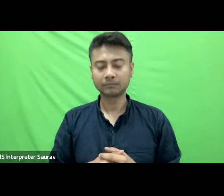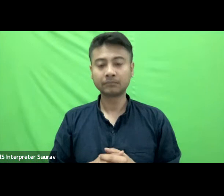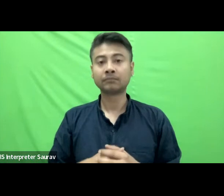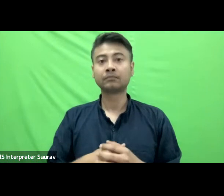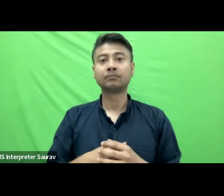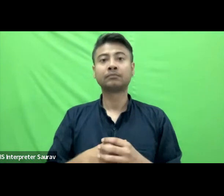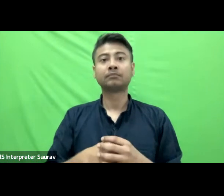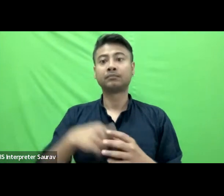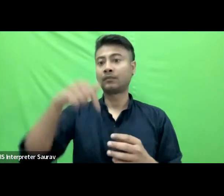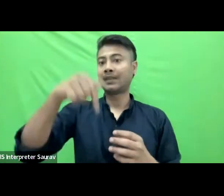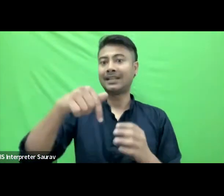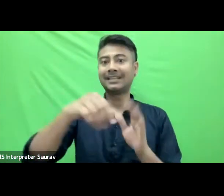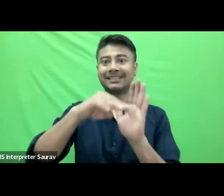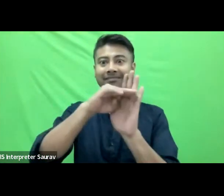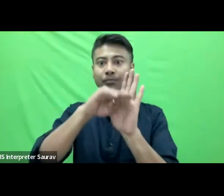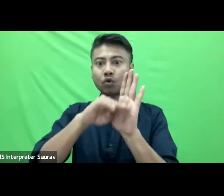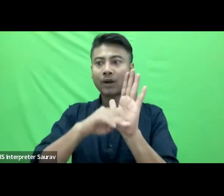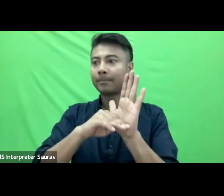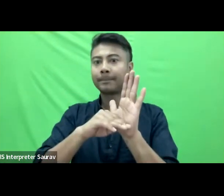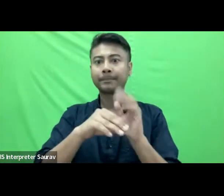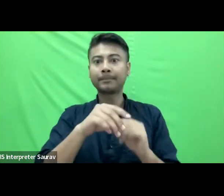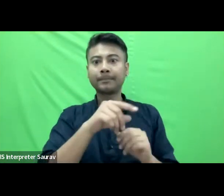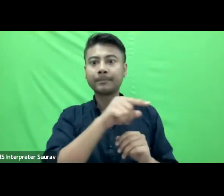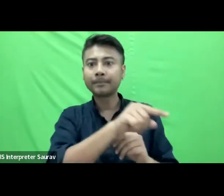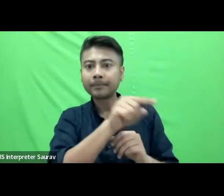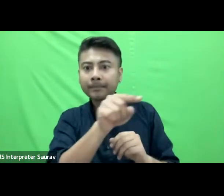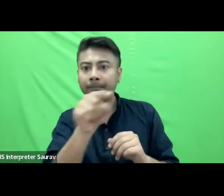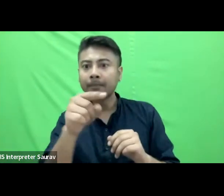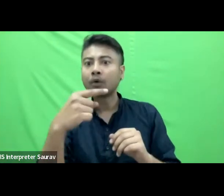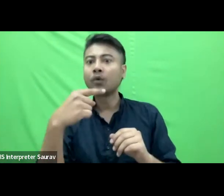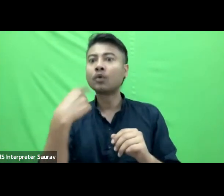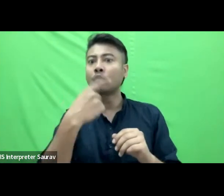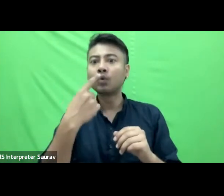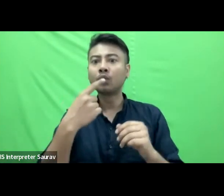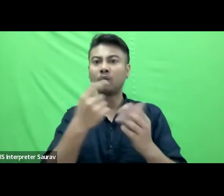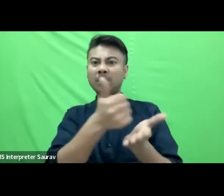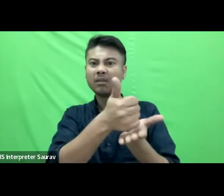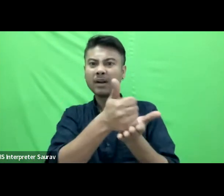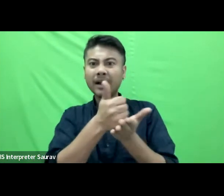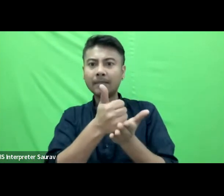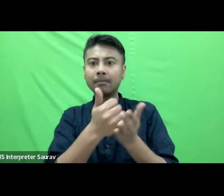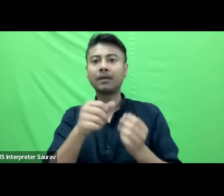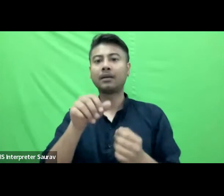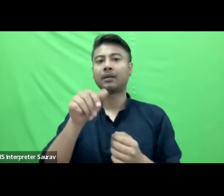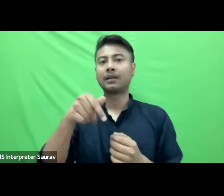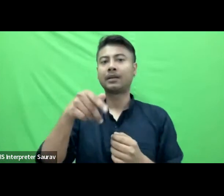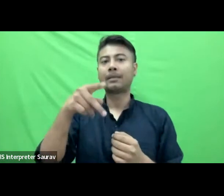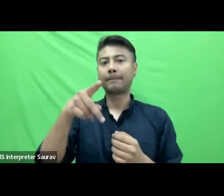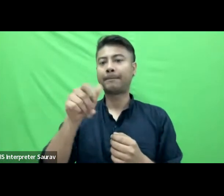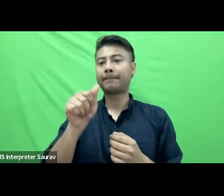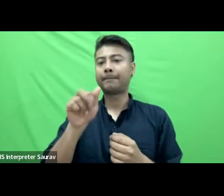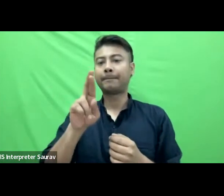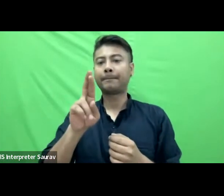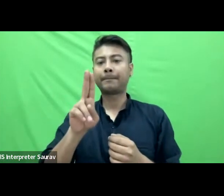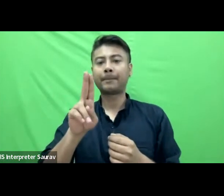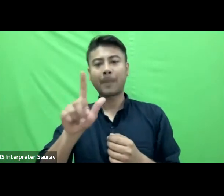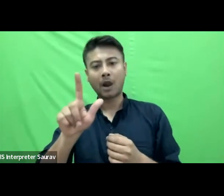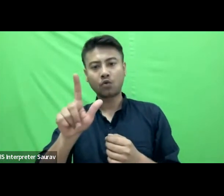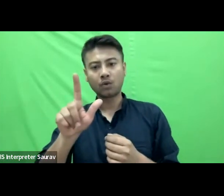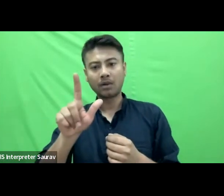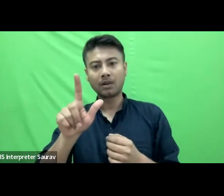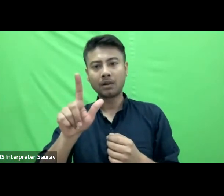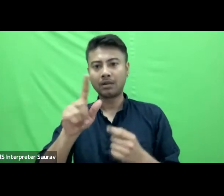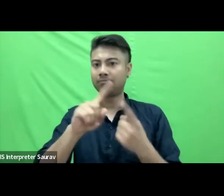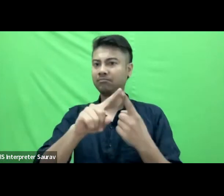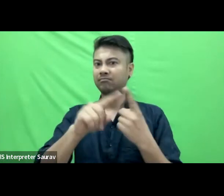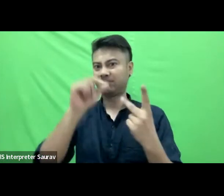organize this discussion, Parul Agarwala from UN Habitat, India, in McKinnon from Global Disability